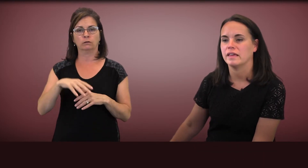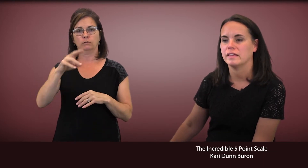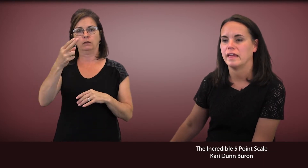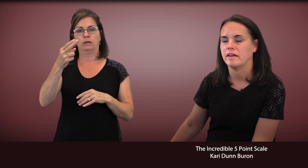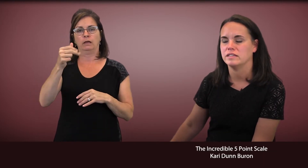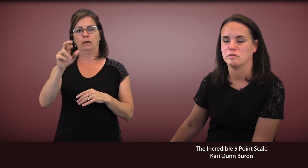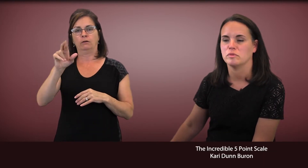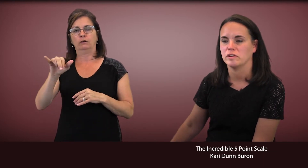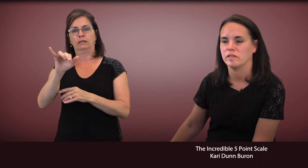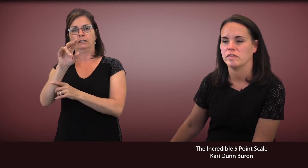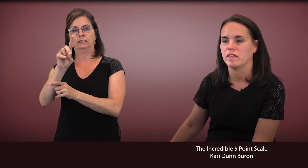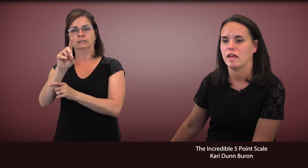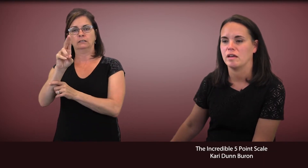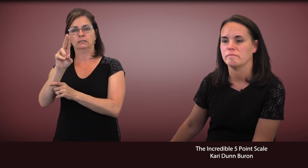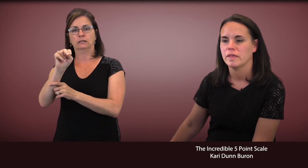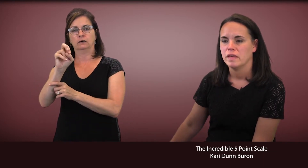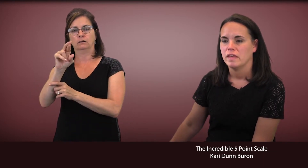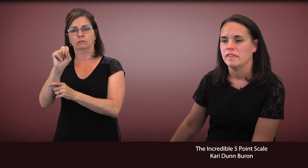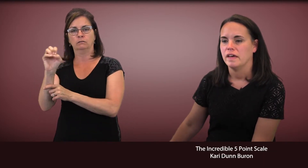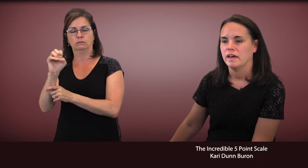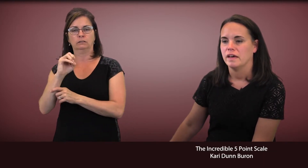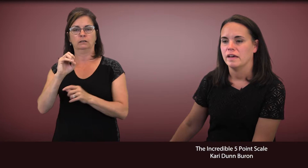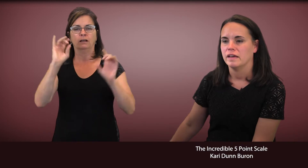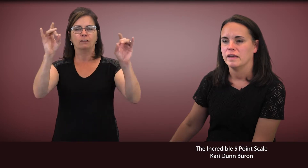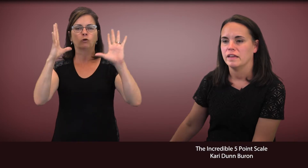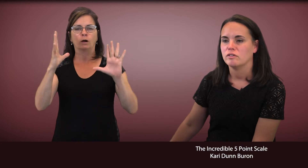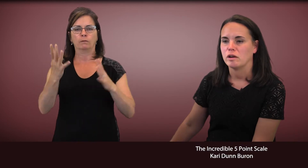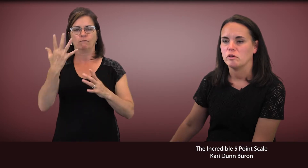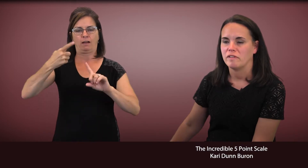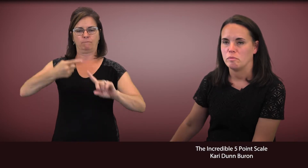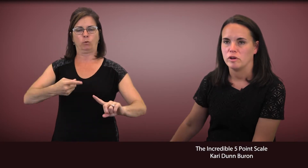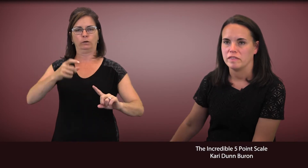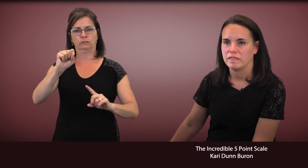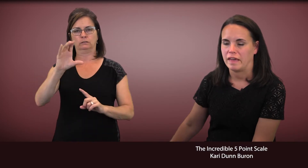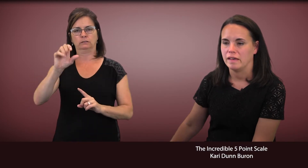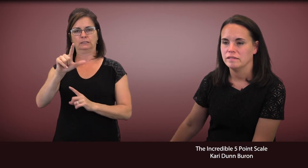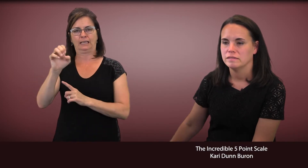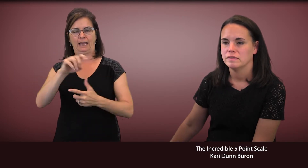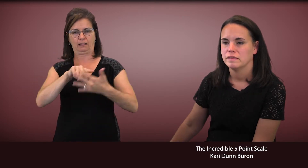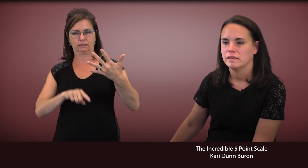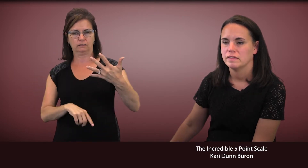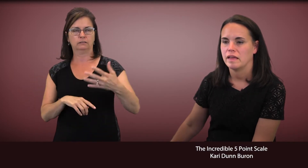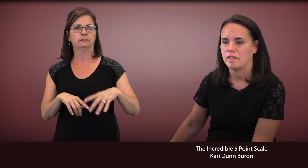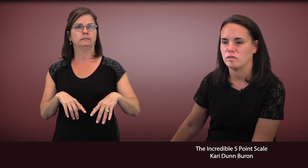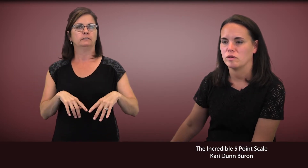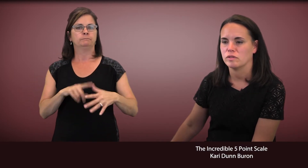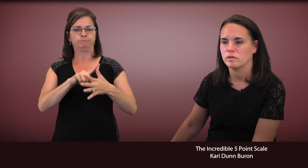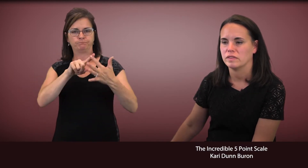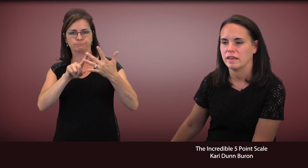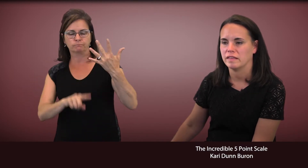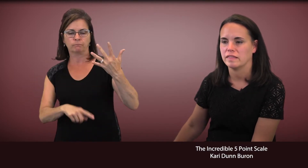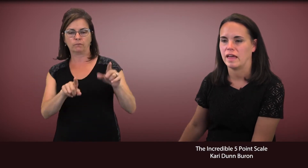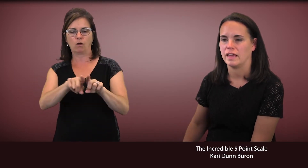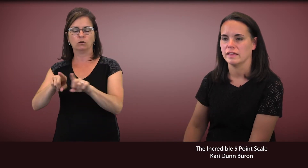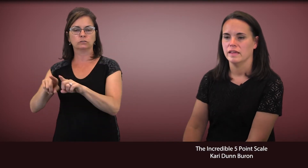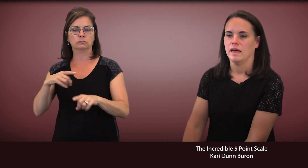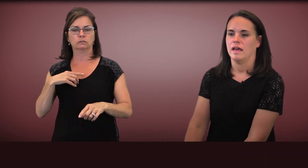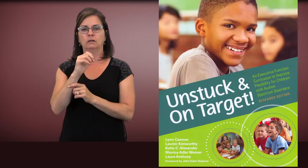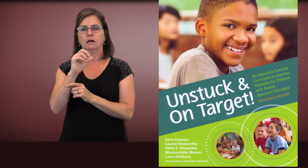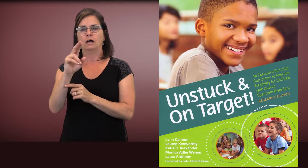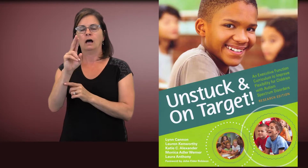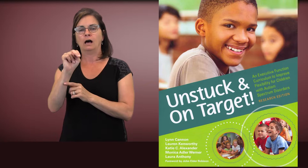things like Carrie Dunburn's The Incredible 5-Point Scale. They also include things